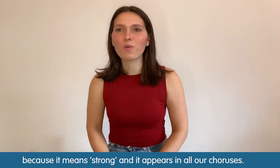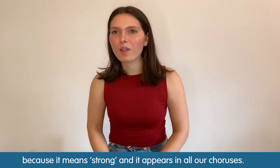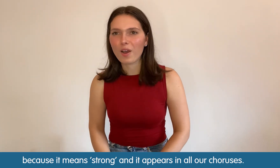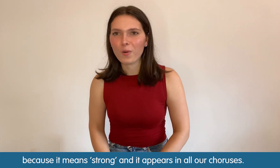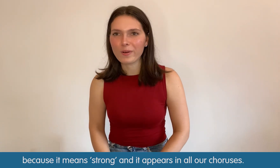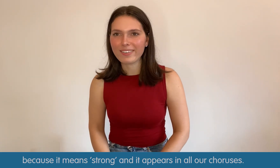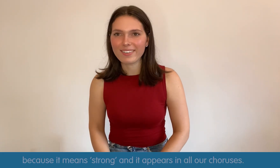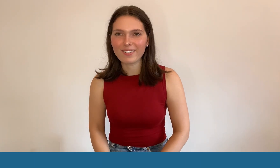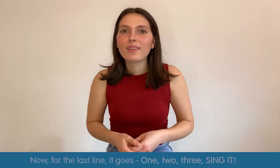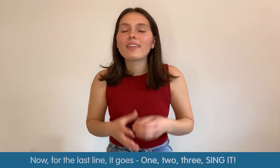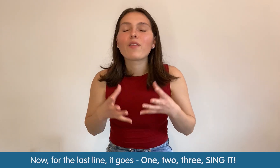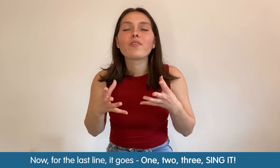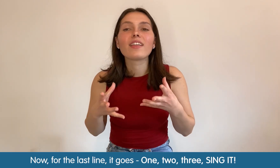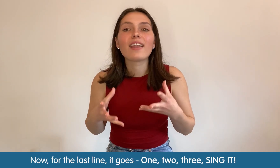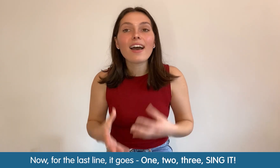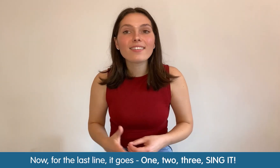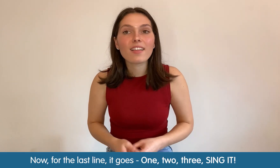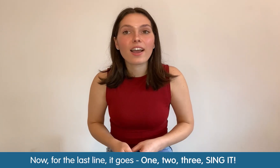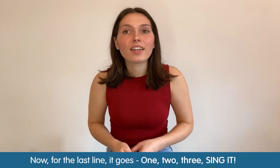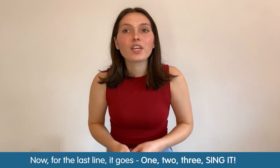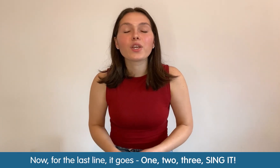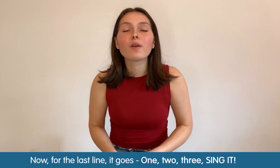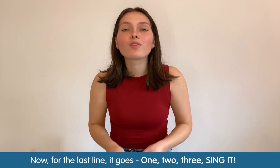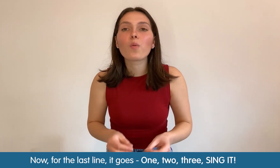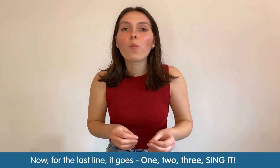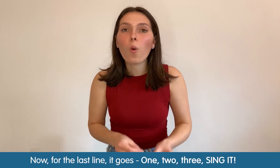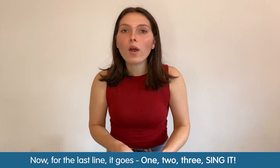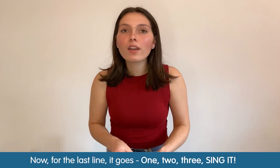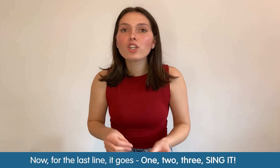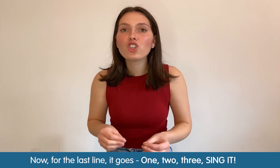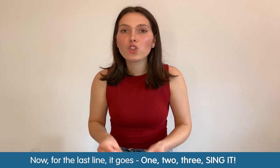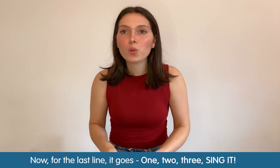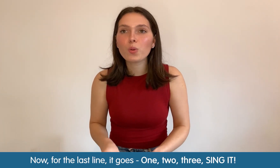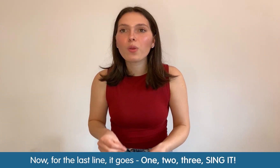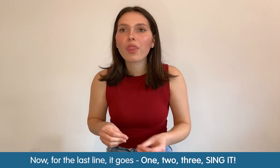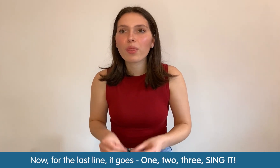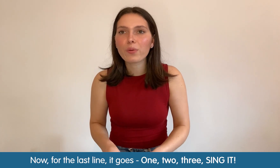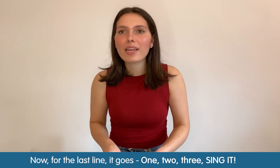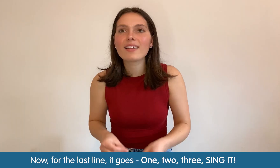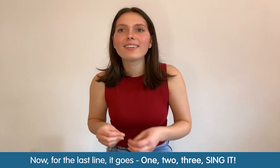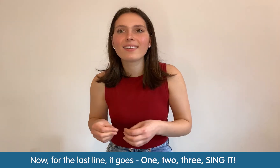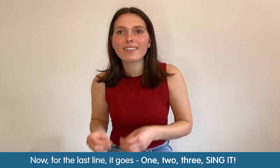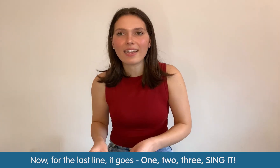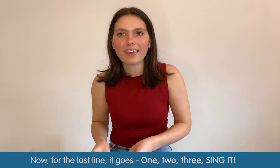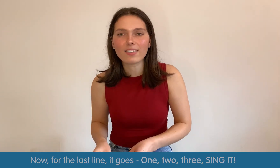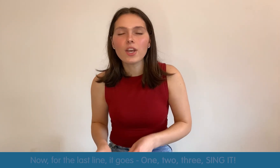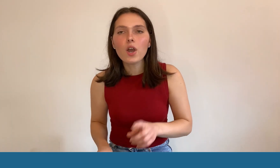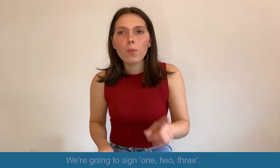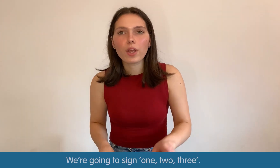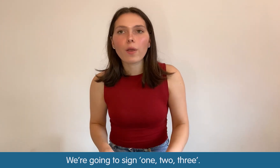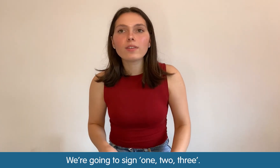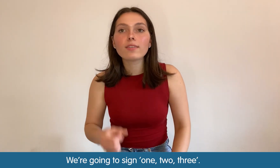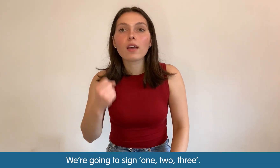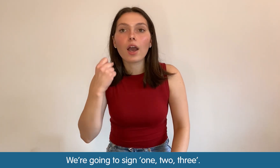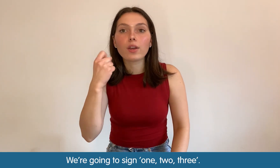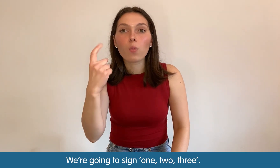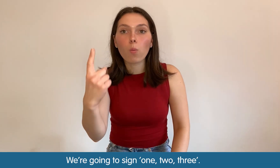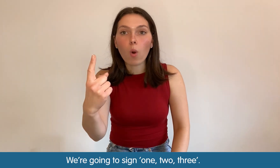our choruses. Now for the last line, it goes 1, 2, 3, sing it. We're going to sign